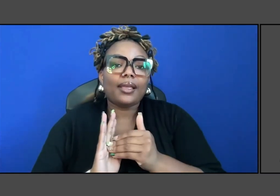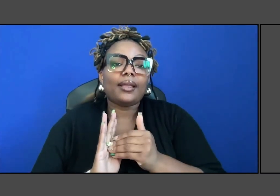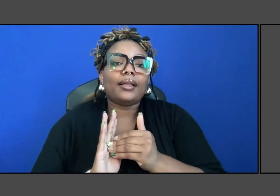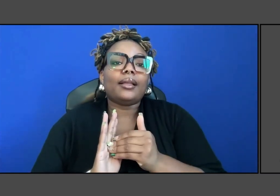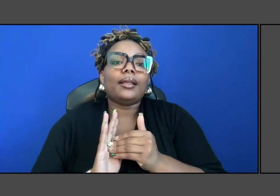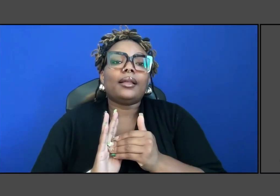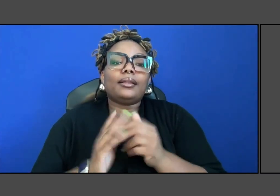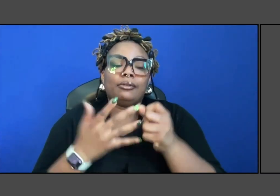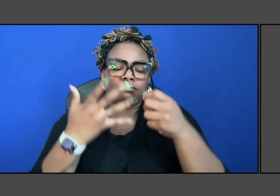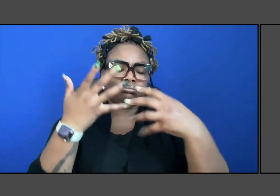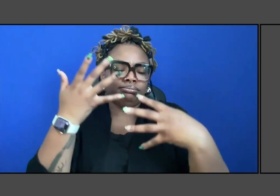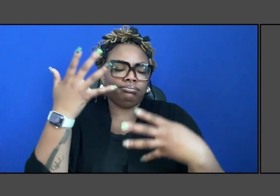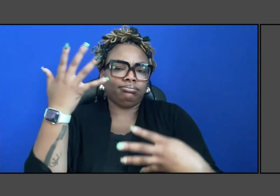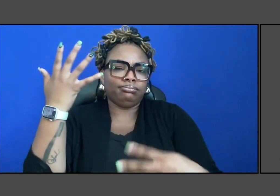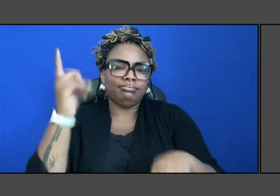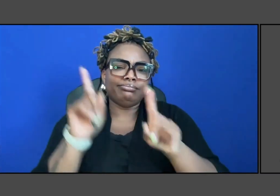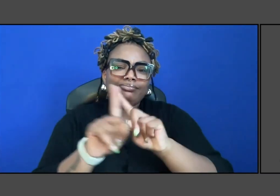many.